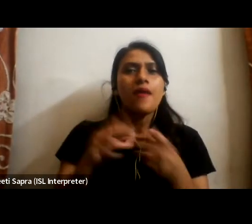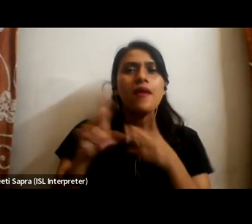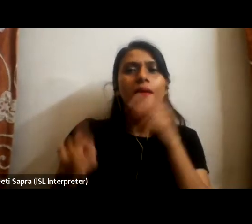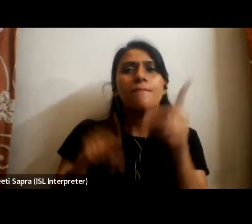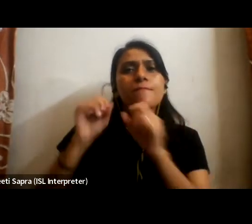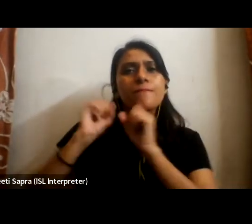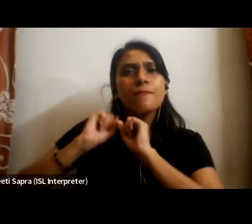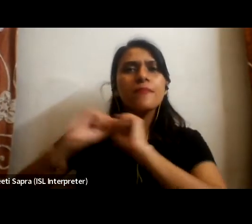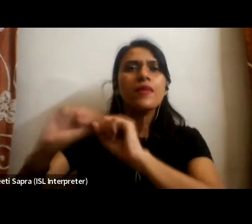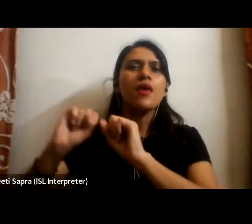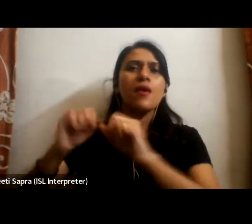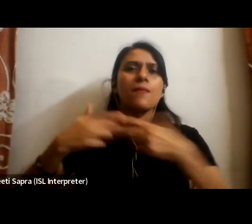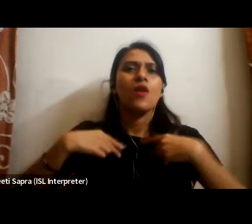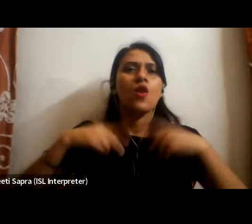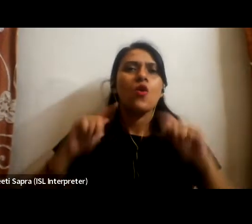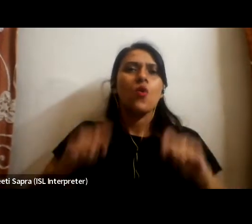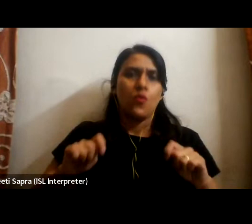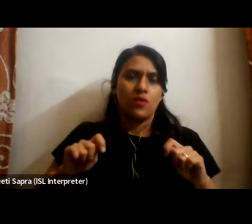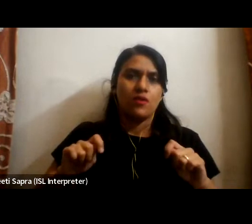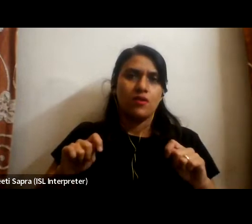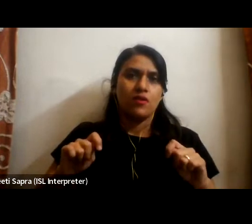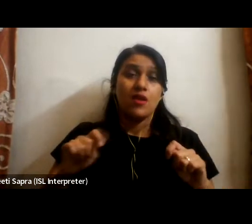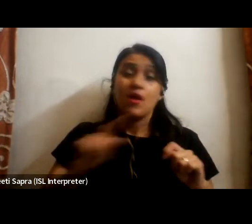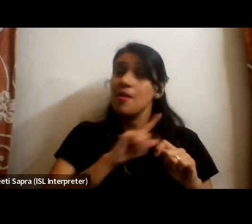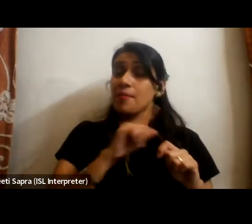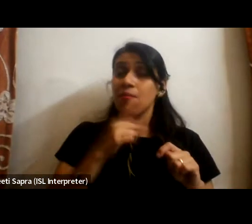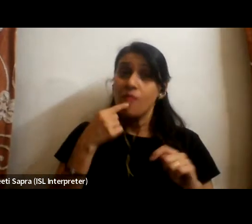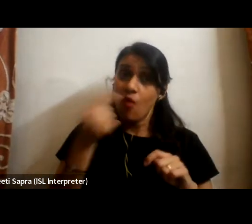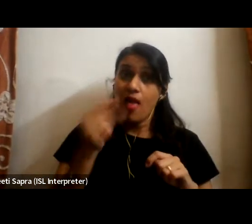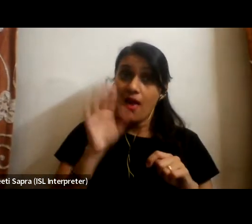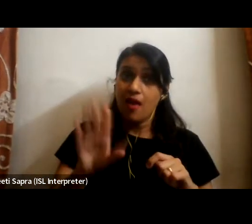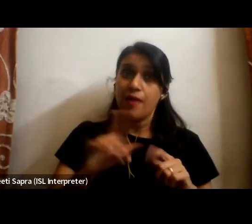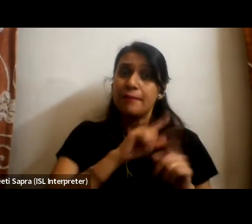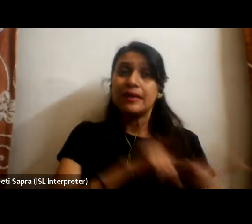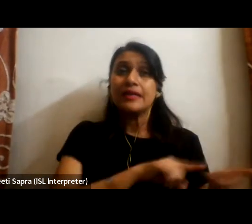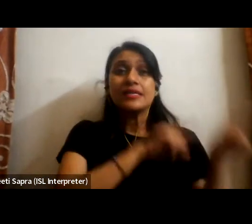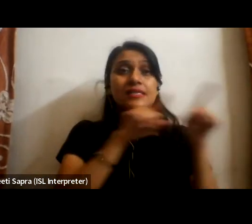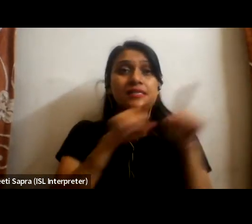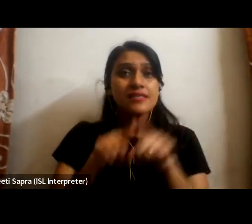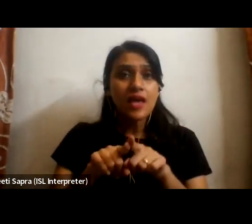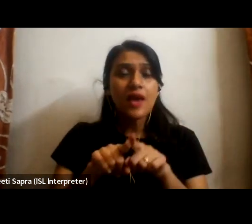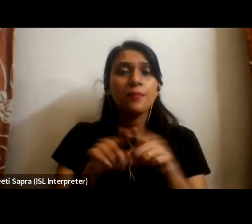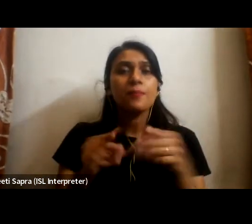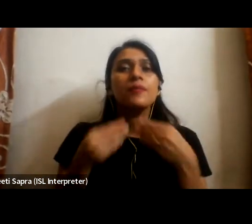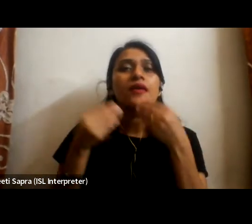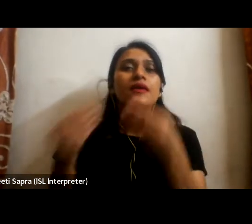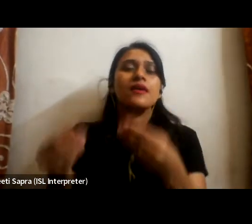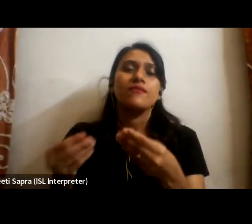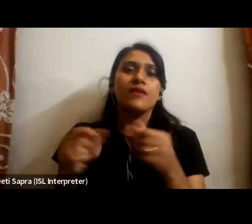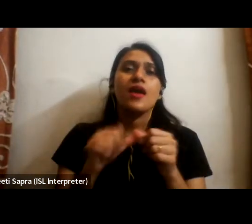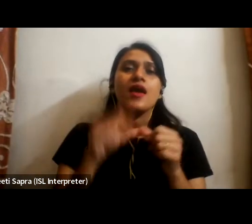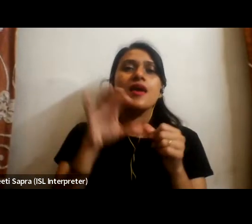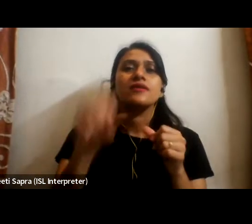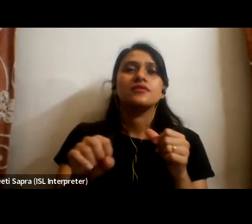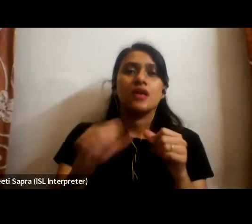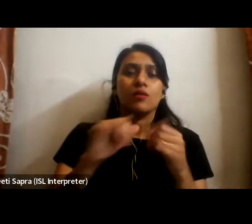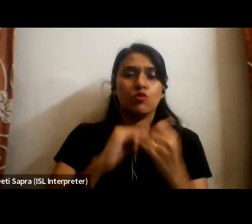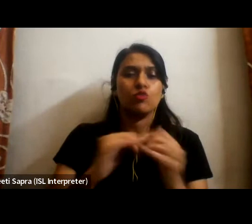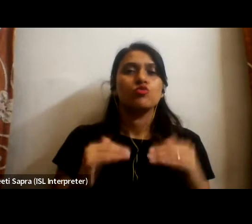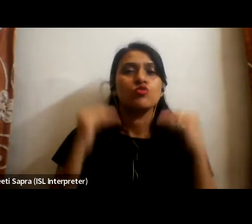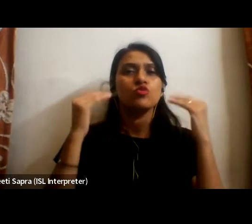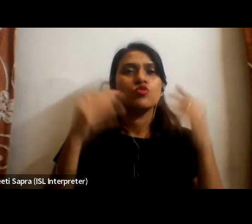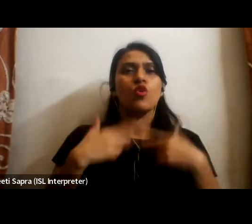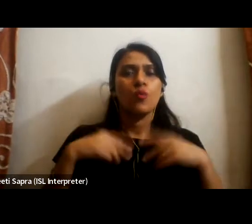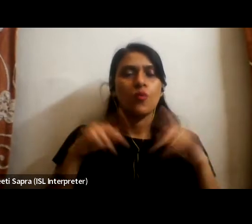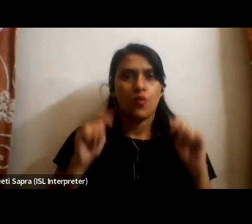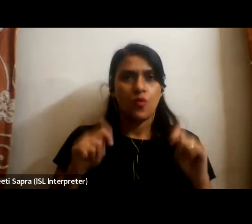say that the court remains a people's court, right? It is trying to give access to the Supreme Court itself to the largest